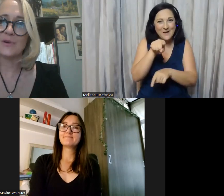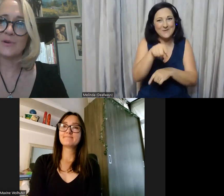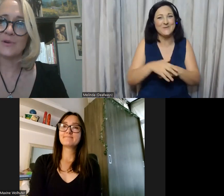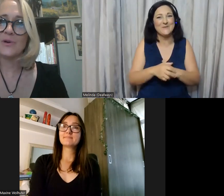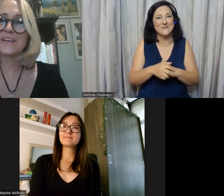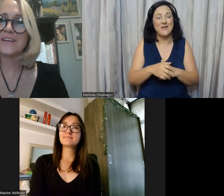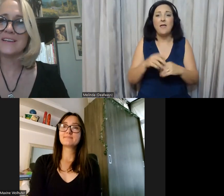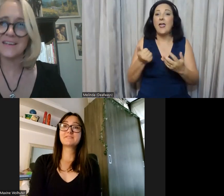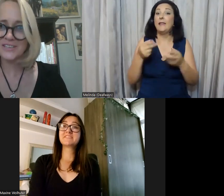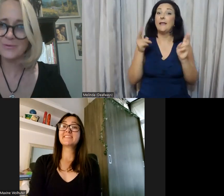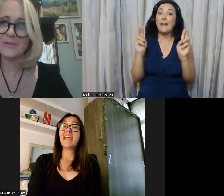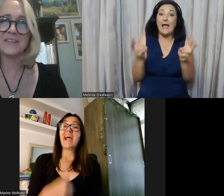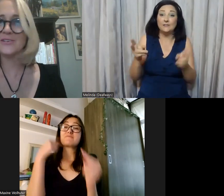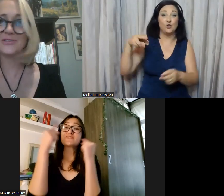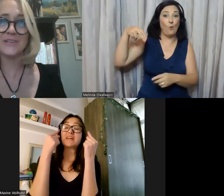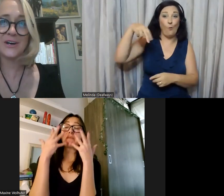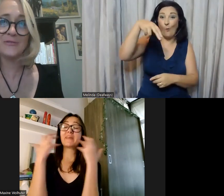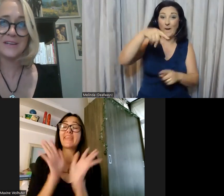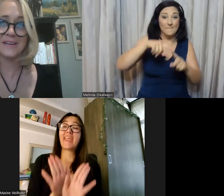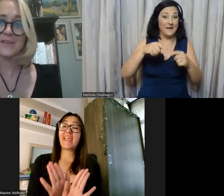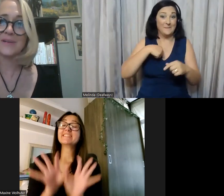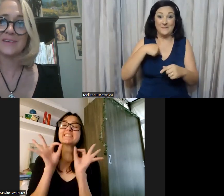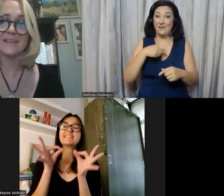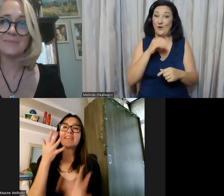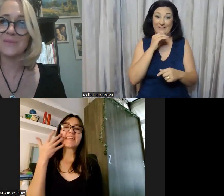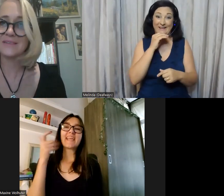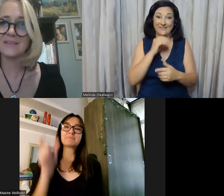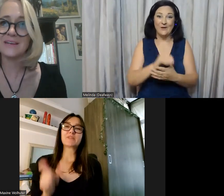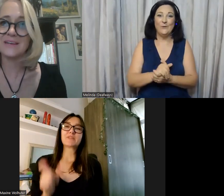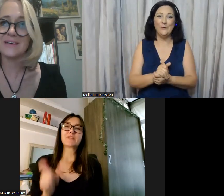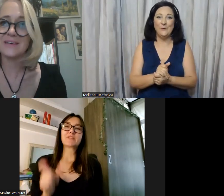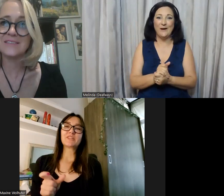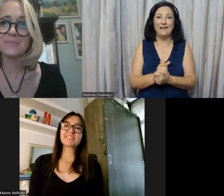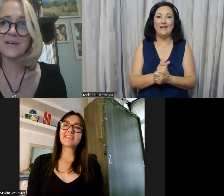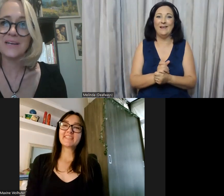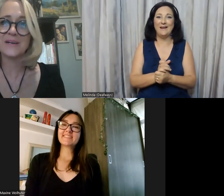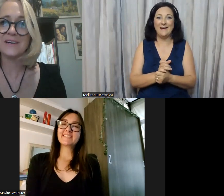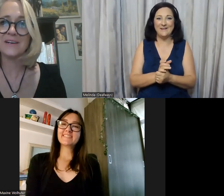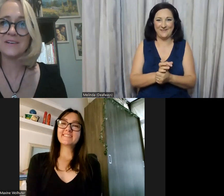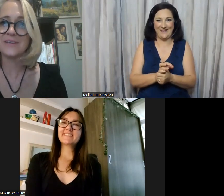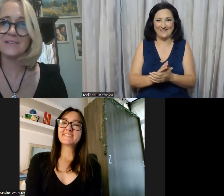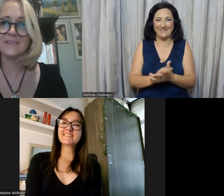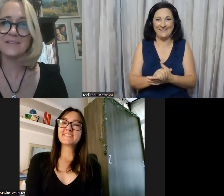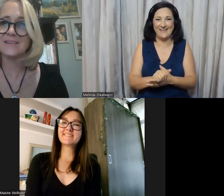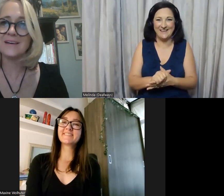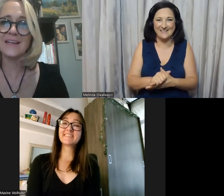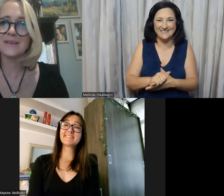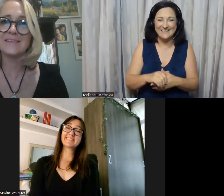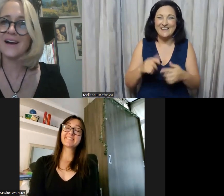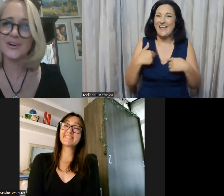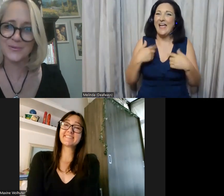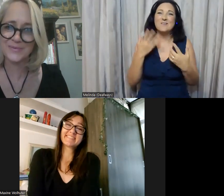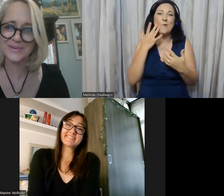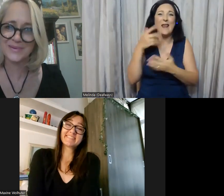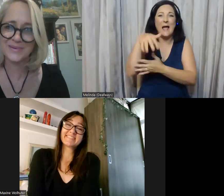in nature, which I don't do often enough, but that's the place where I love cats. at Yes.